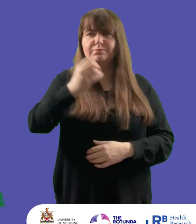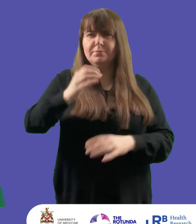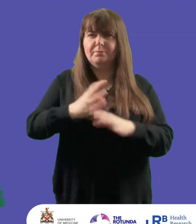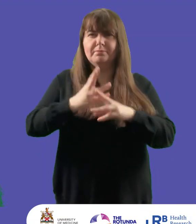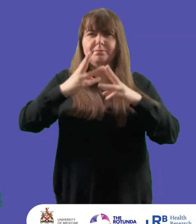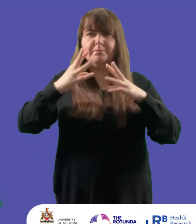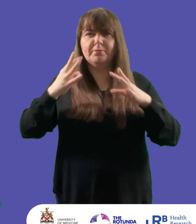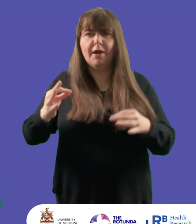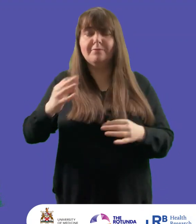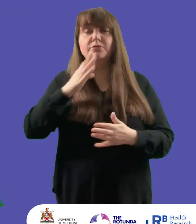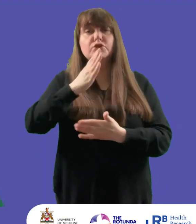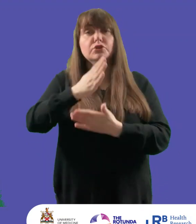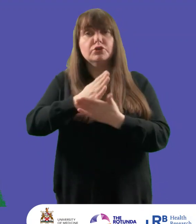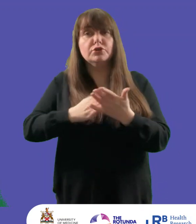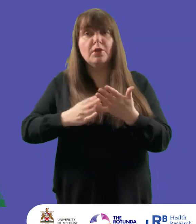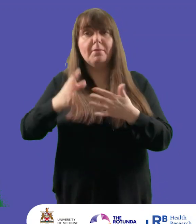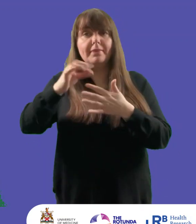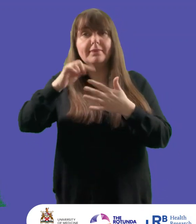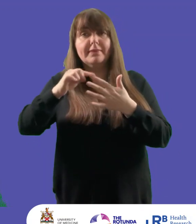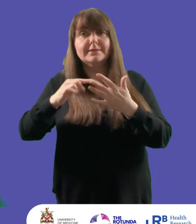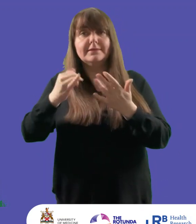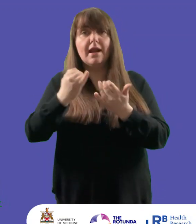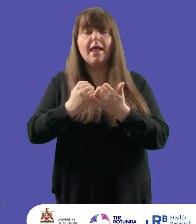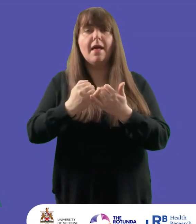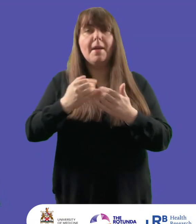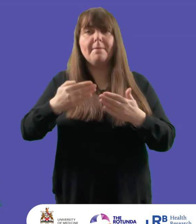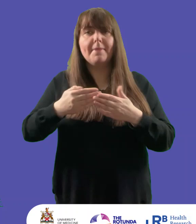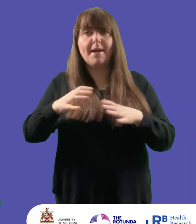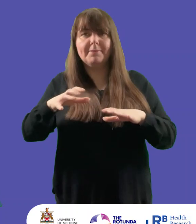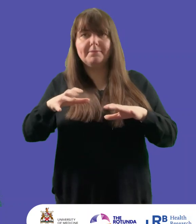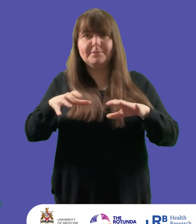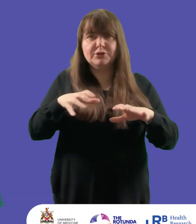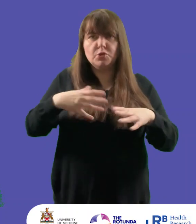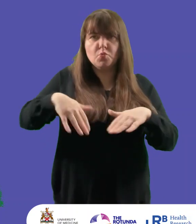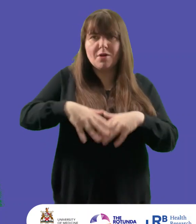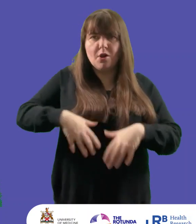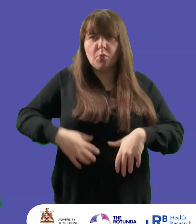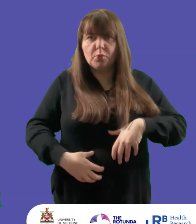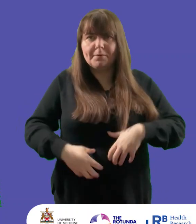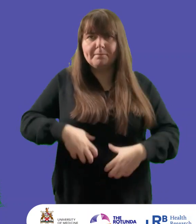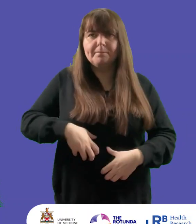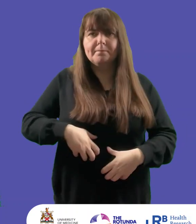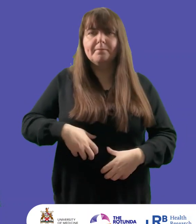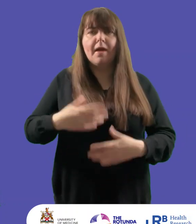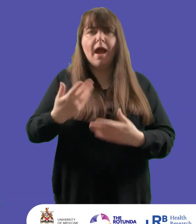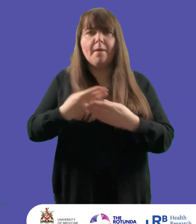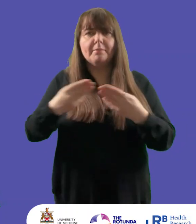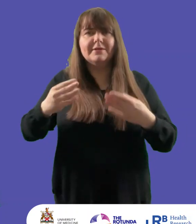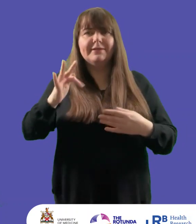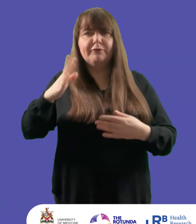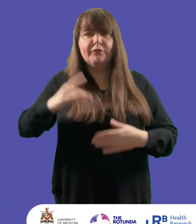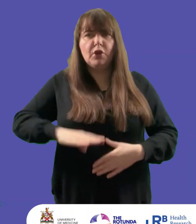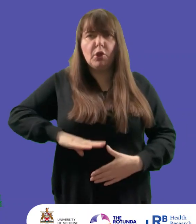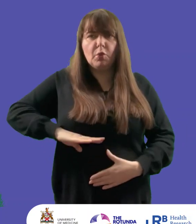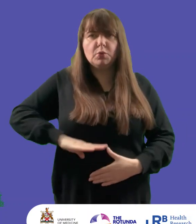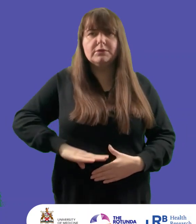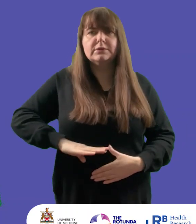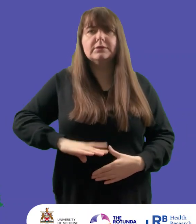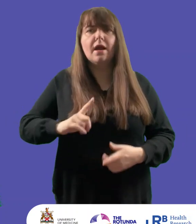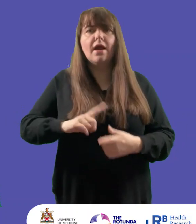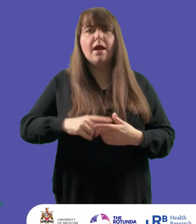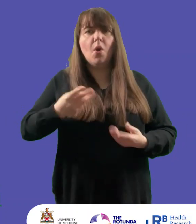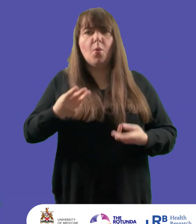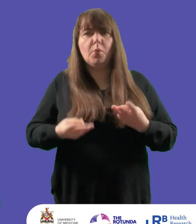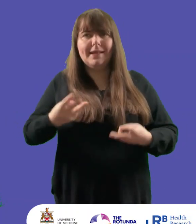100% perfect. Some factors such as the position of baby in the womb or the amount of fluid around baby or maternal